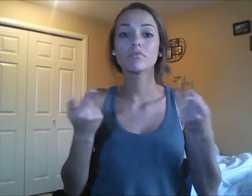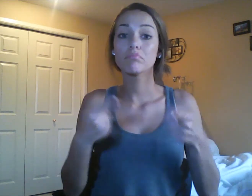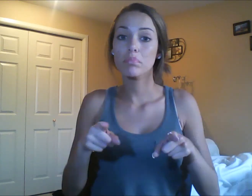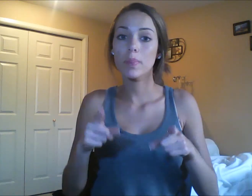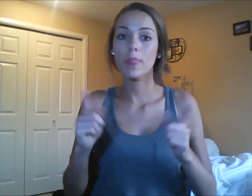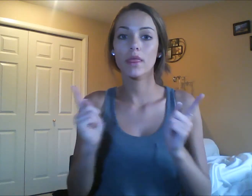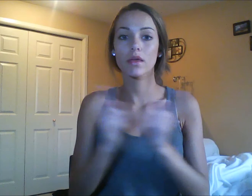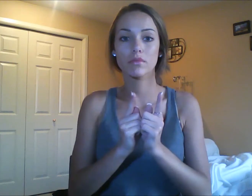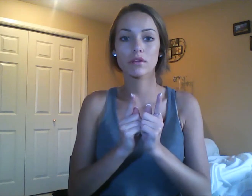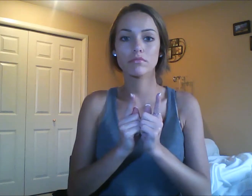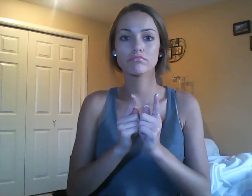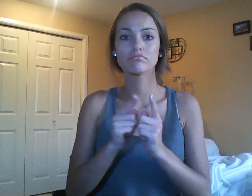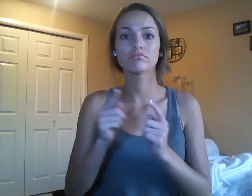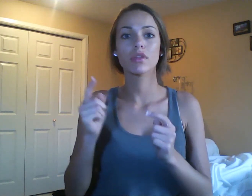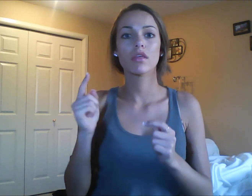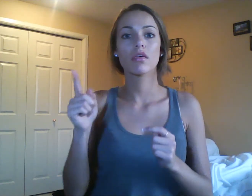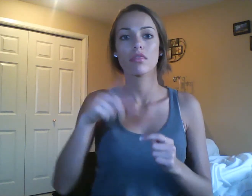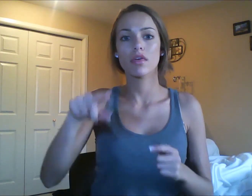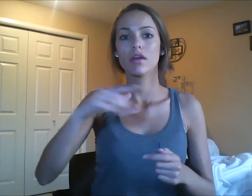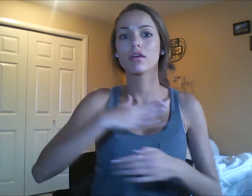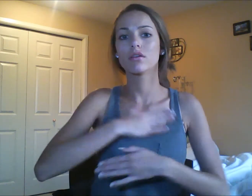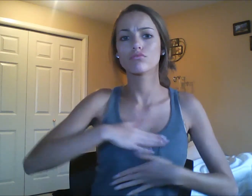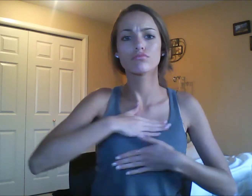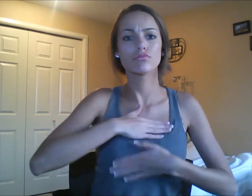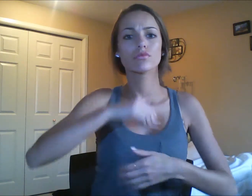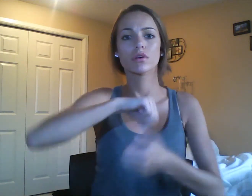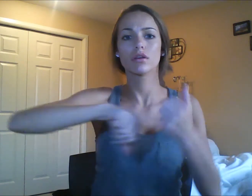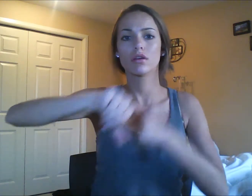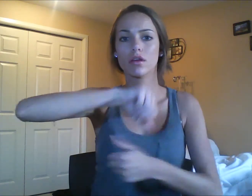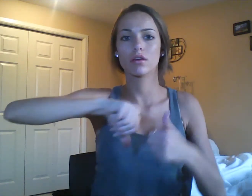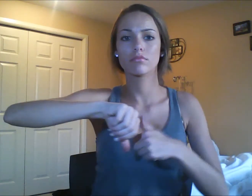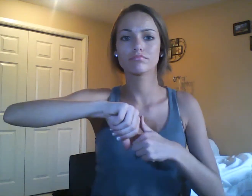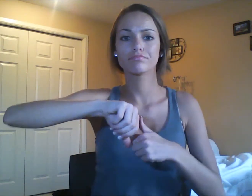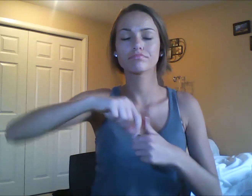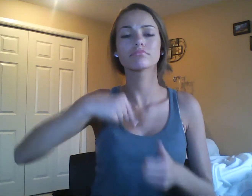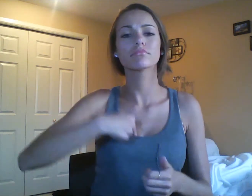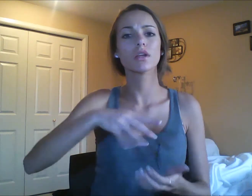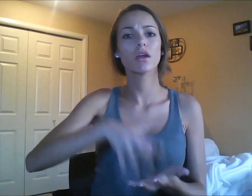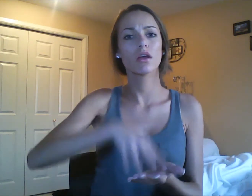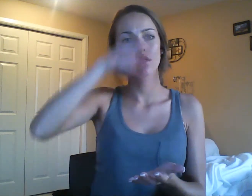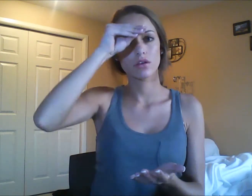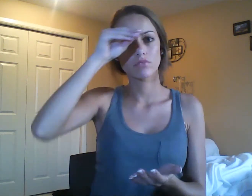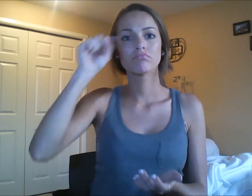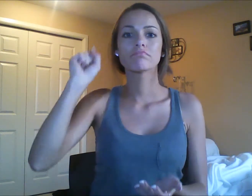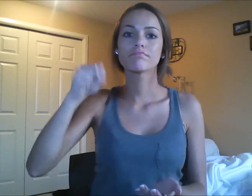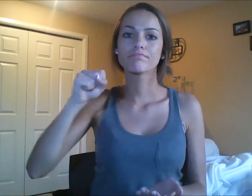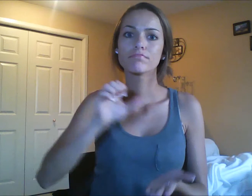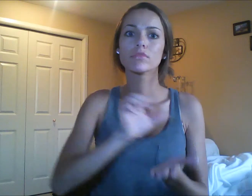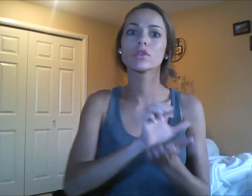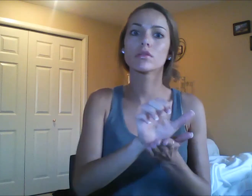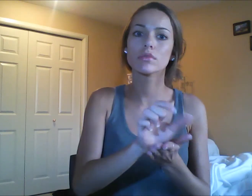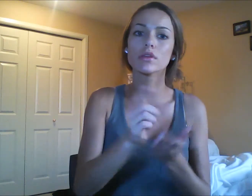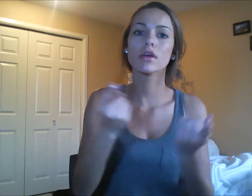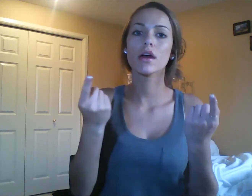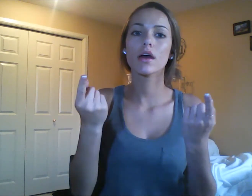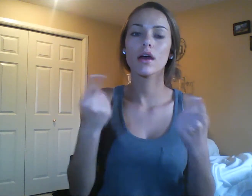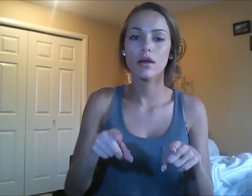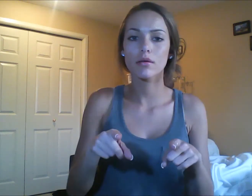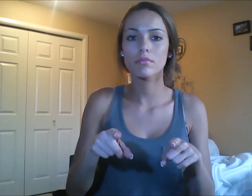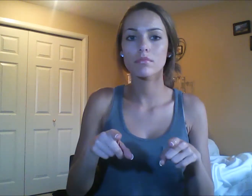know him, they really enjoyed his presence. Overall, I learned that although there is discrimination going on towards the deaf, there's